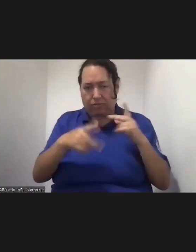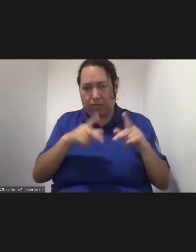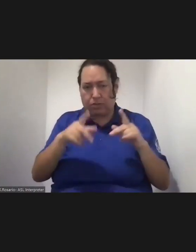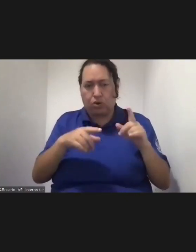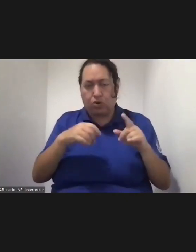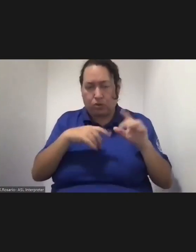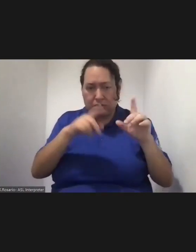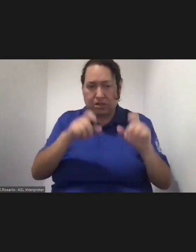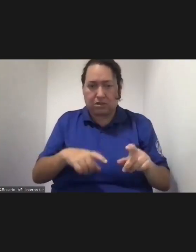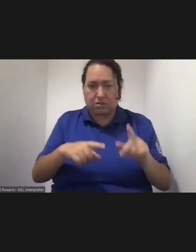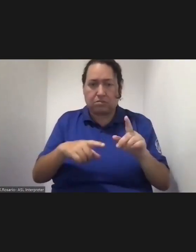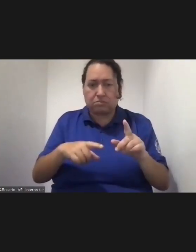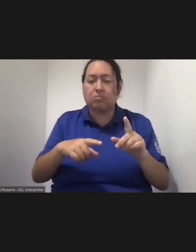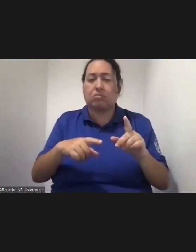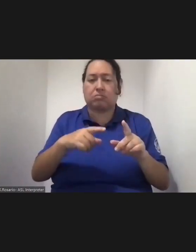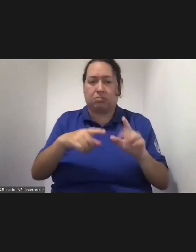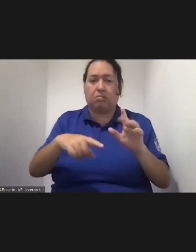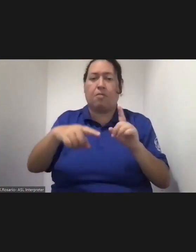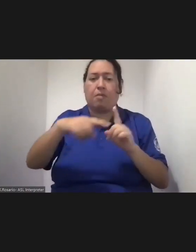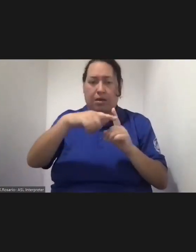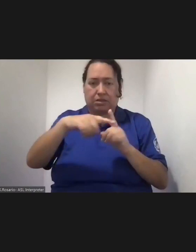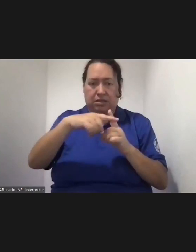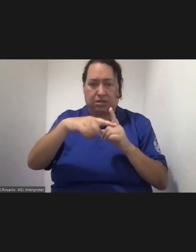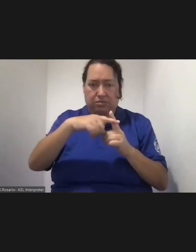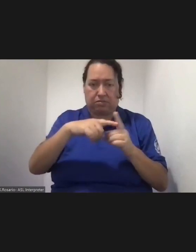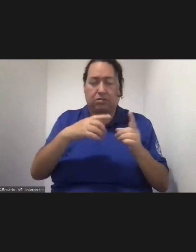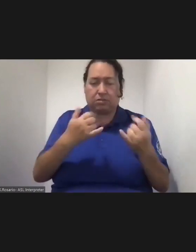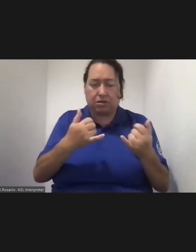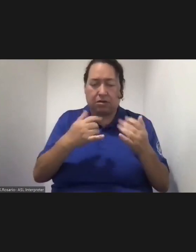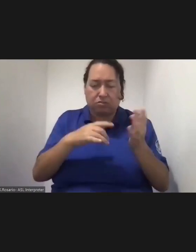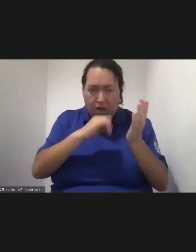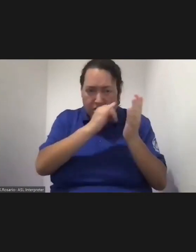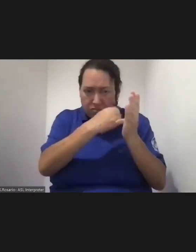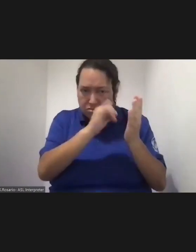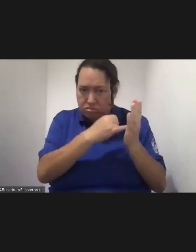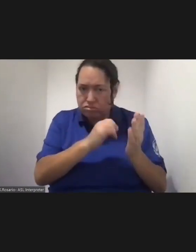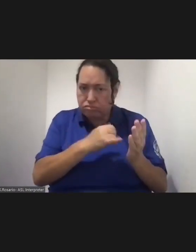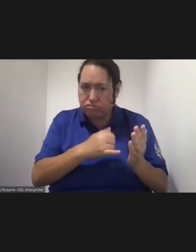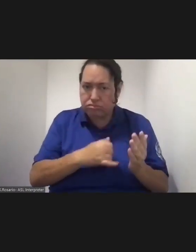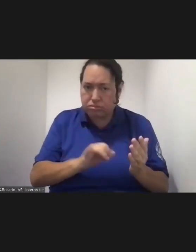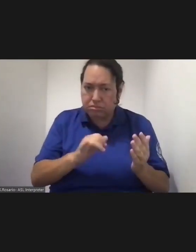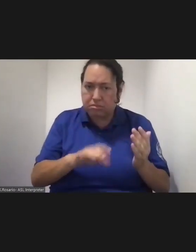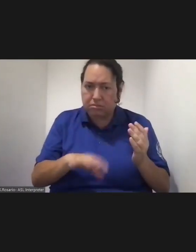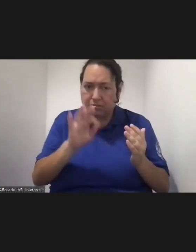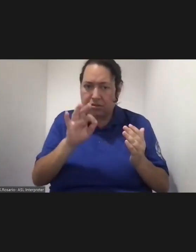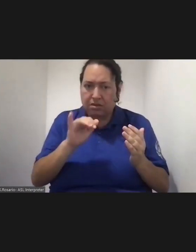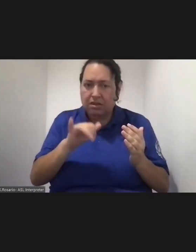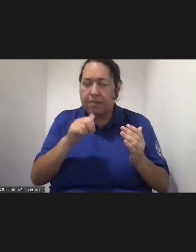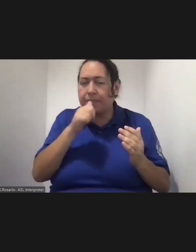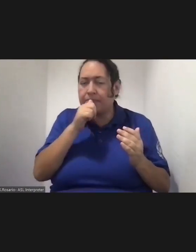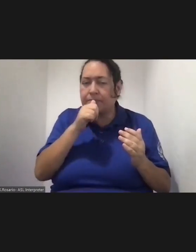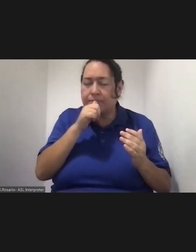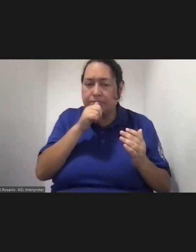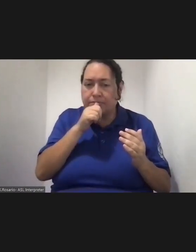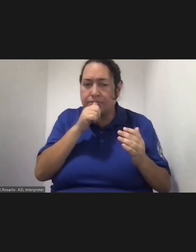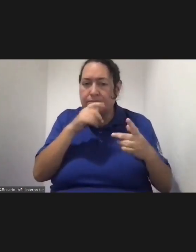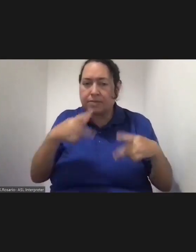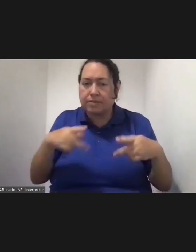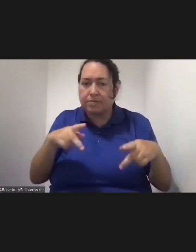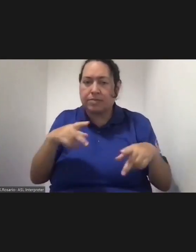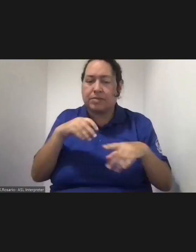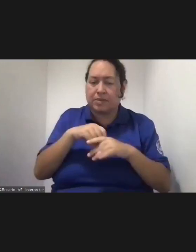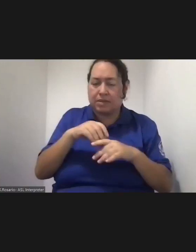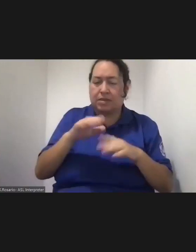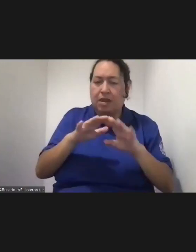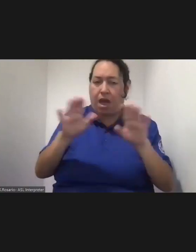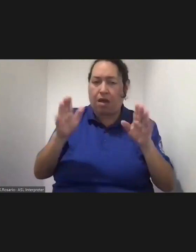positive, and Public Health investigation actually traced it to a private party at a residence